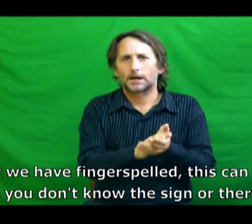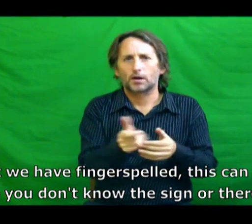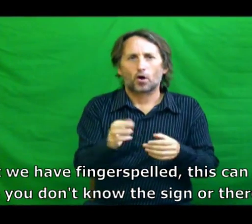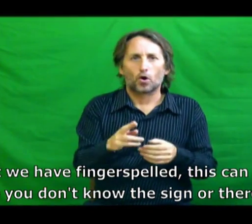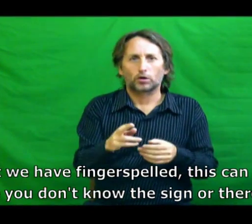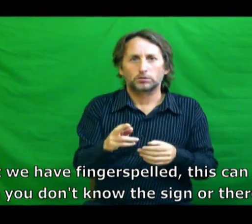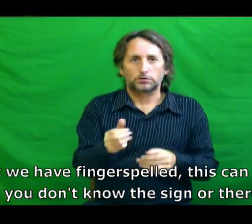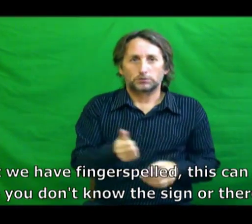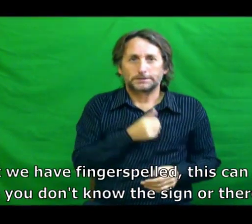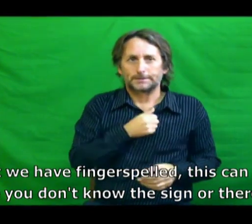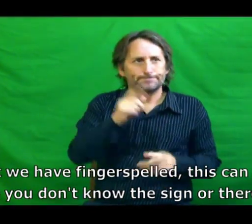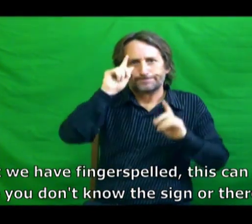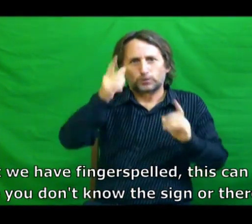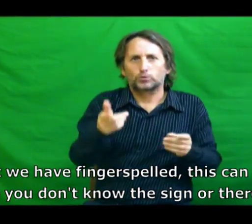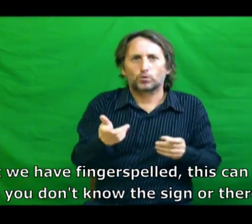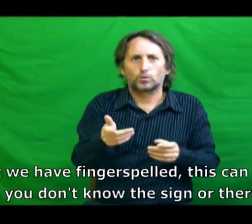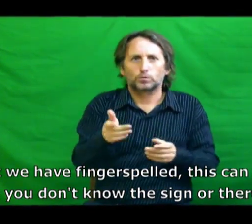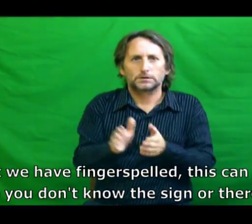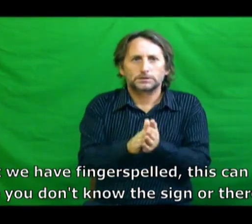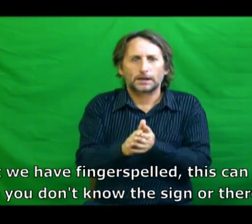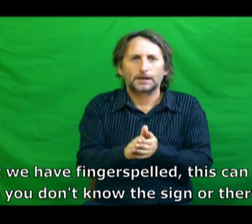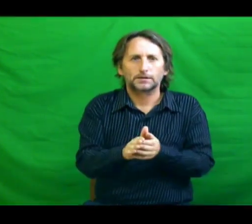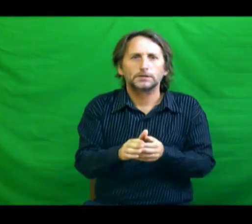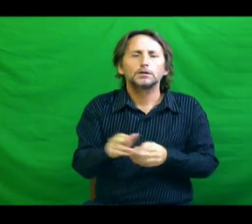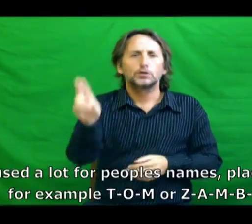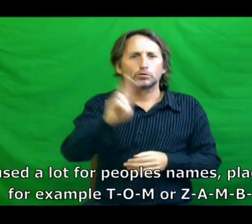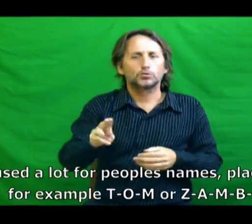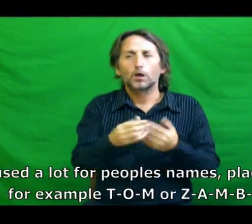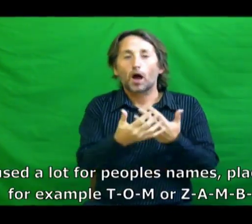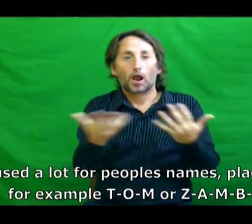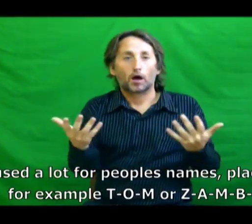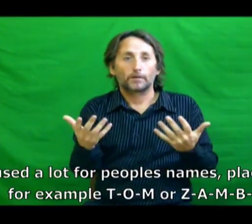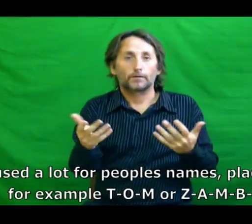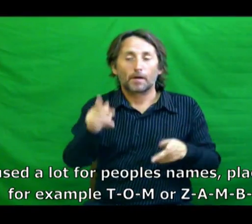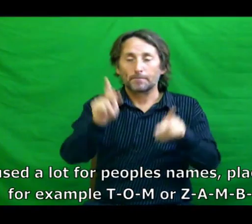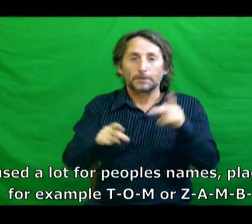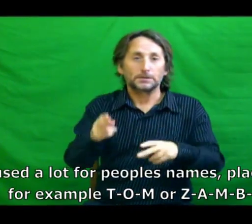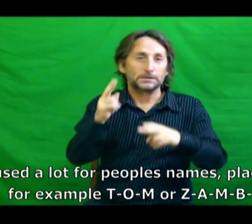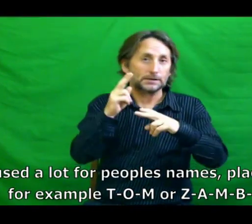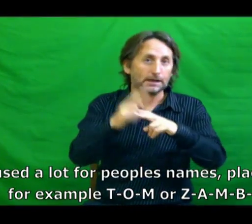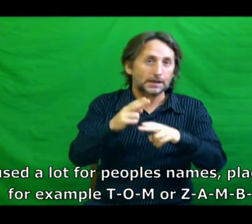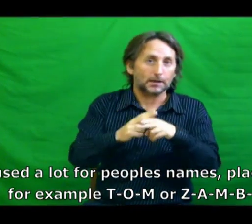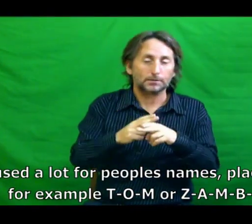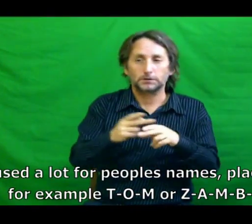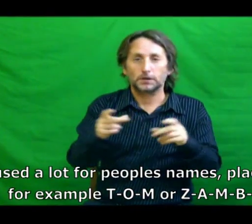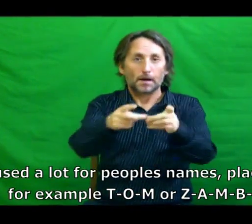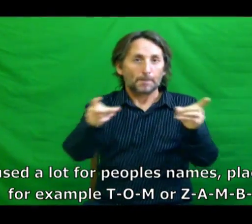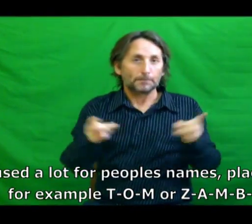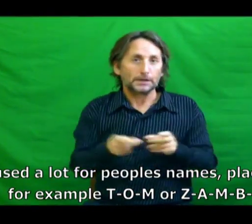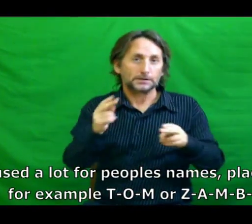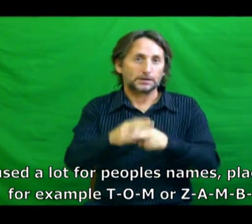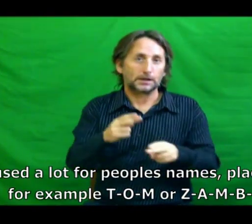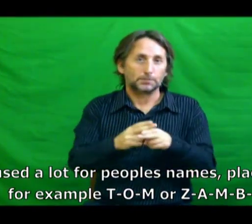the sign or where there isn't one. It is used a lot for people's names, place names, for